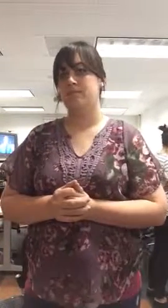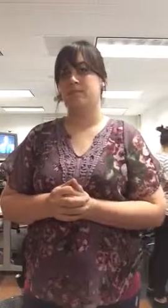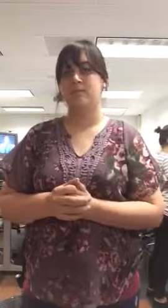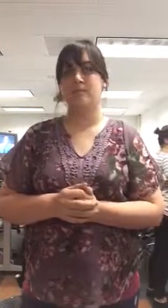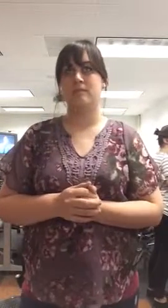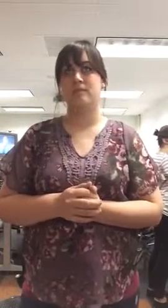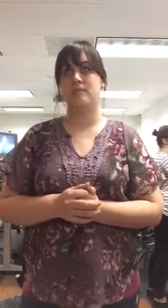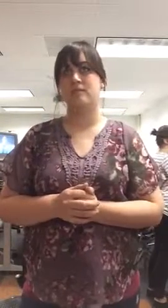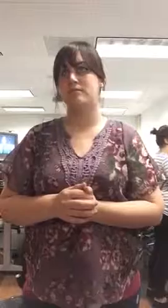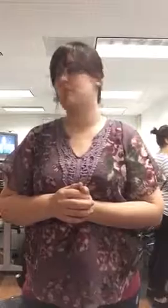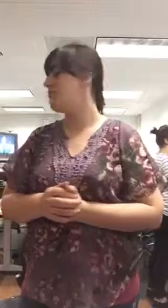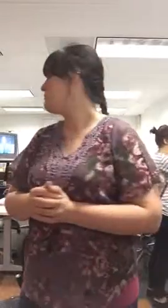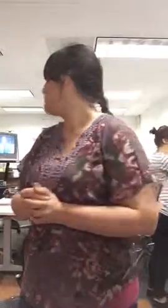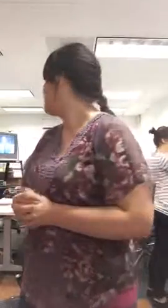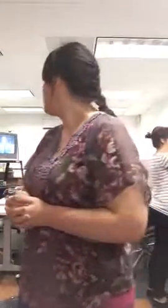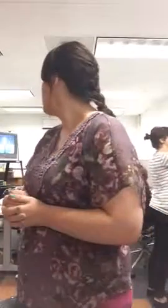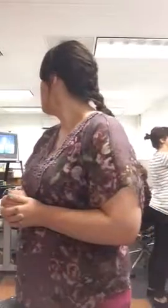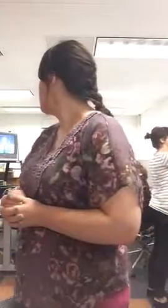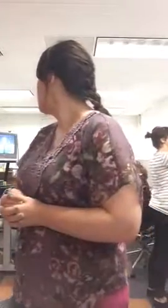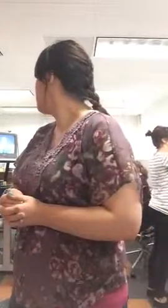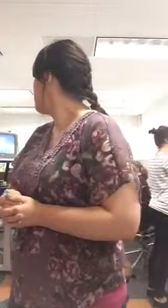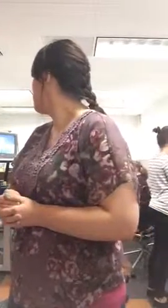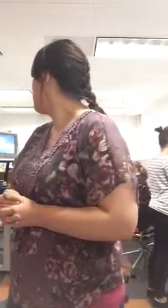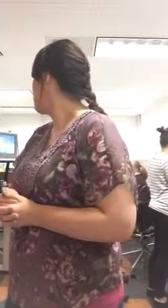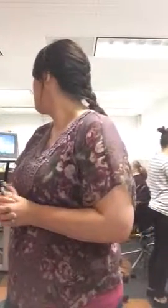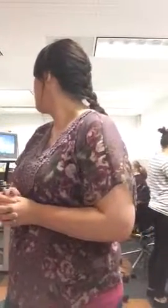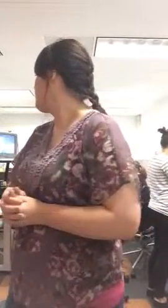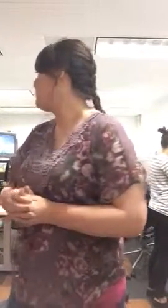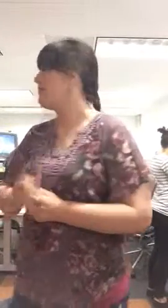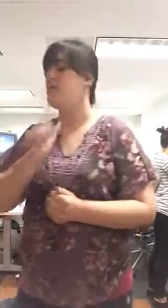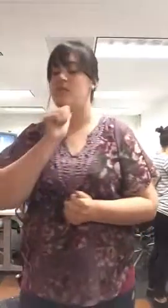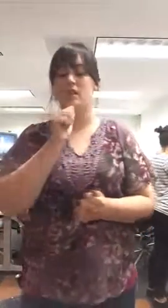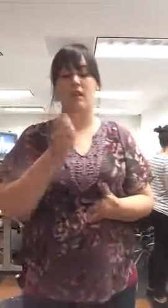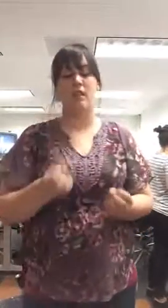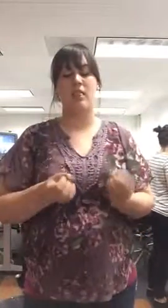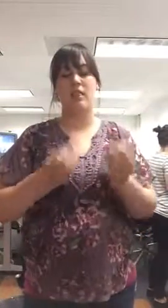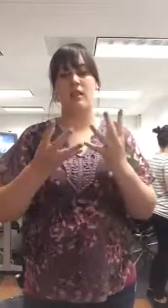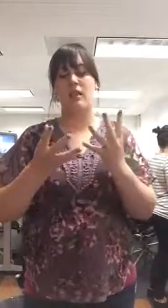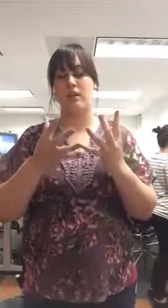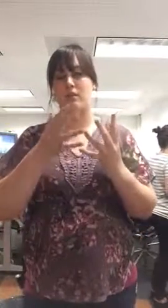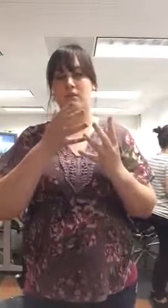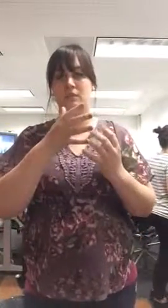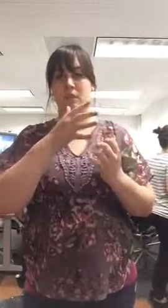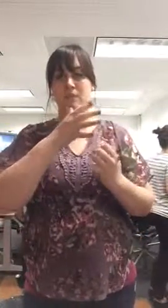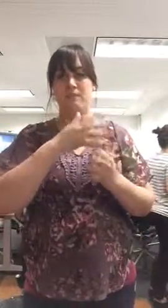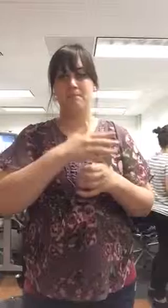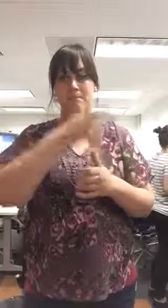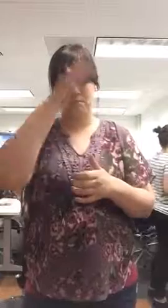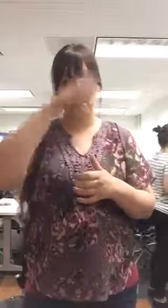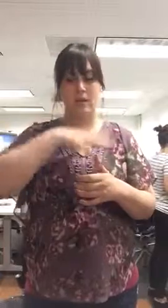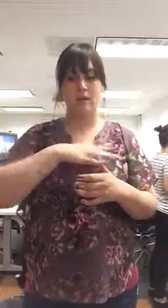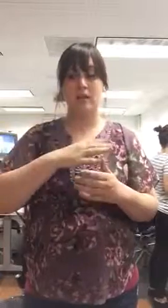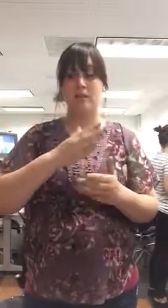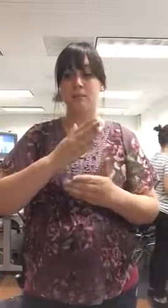boy, not many old men at all, and tons of old women. Part of it has to do with World War II, and part of it has to do with